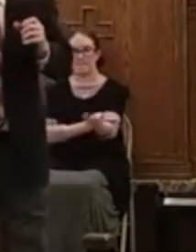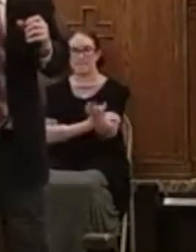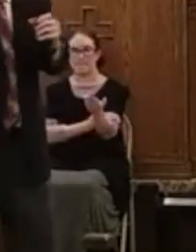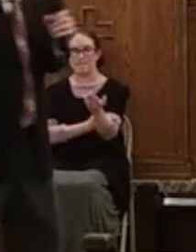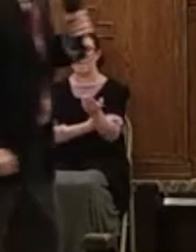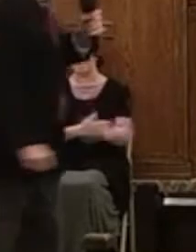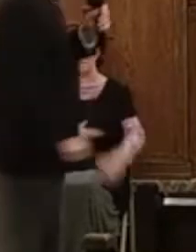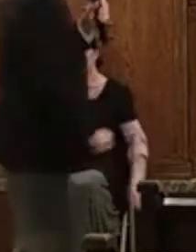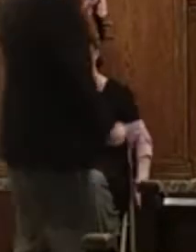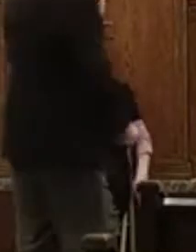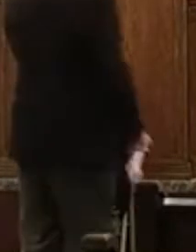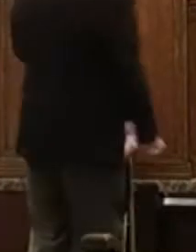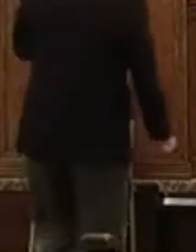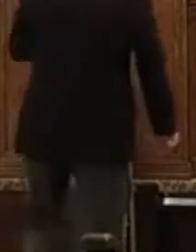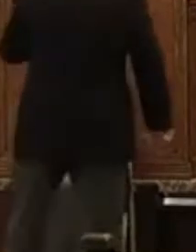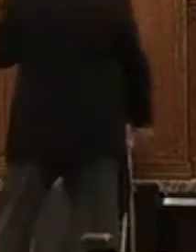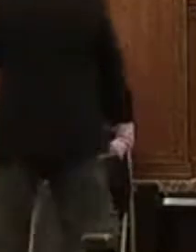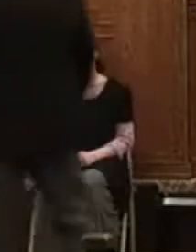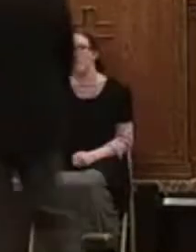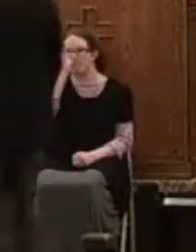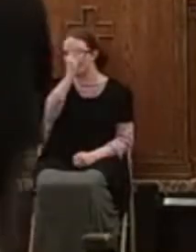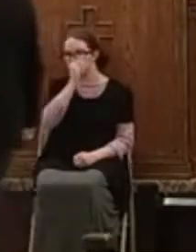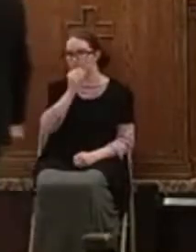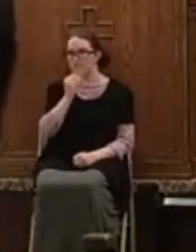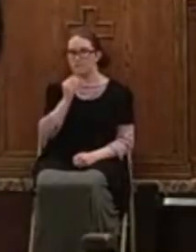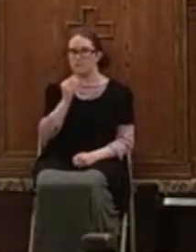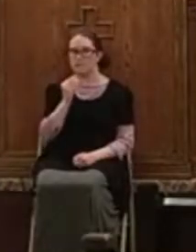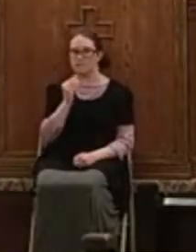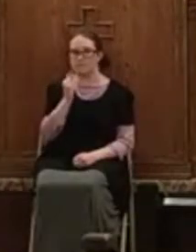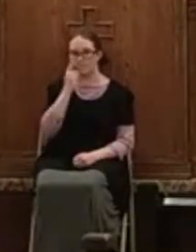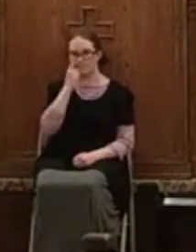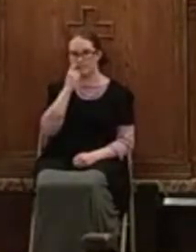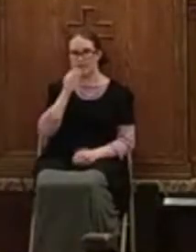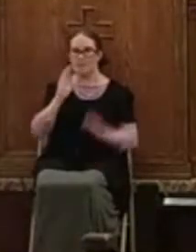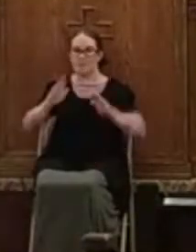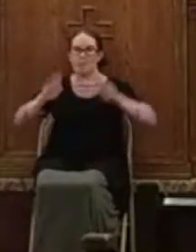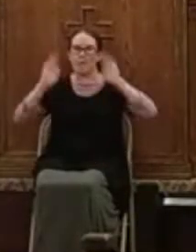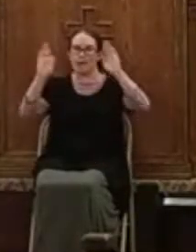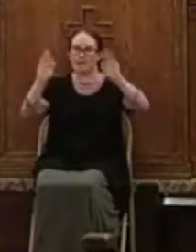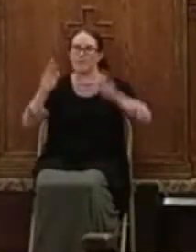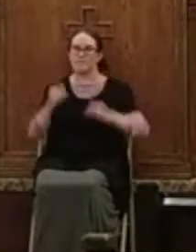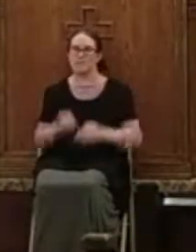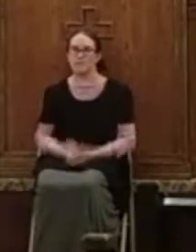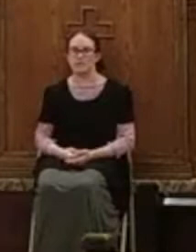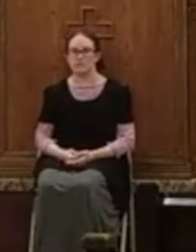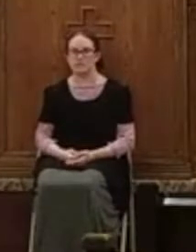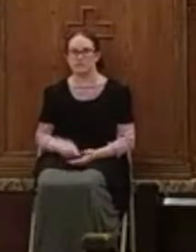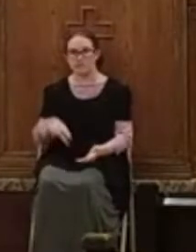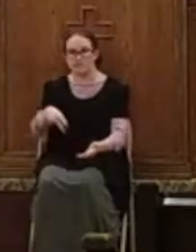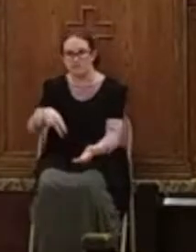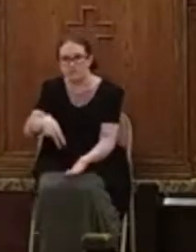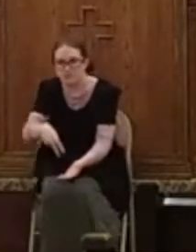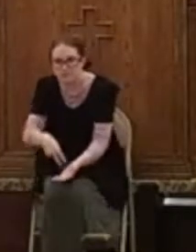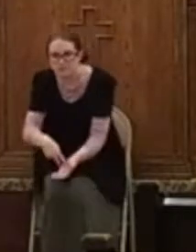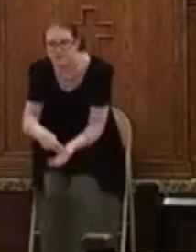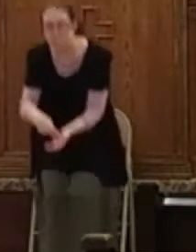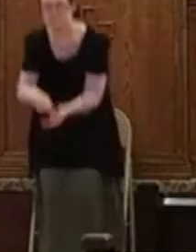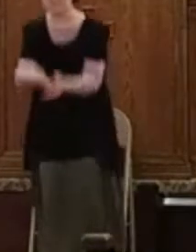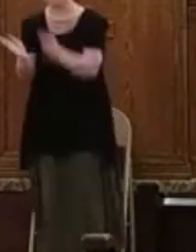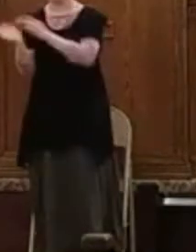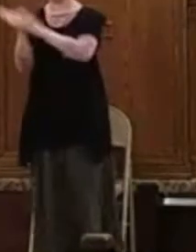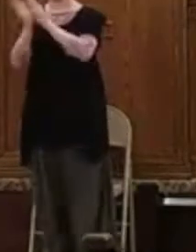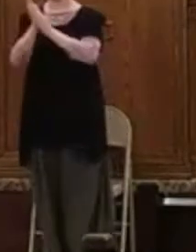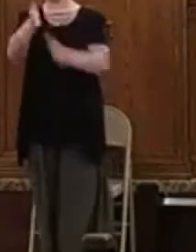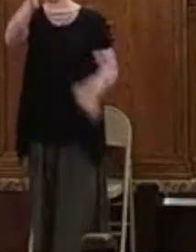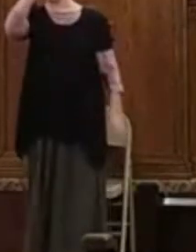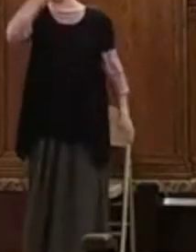Come on. How beautiful is that? How wonderful is that? Let's all stand together. Praise